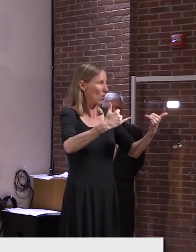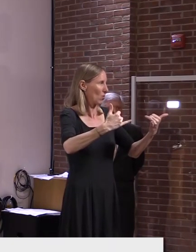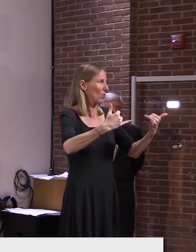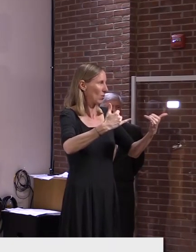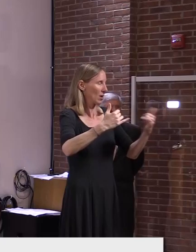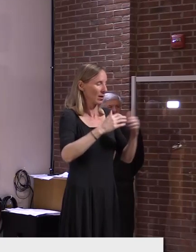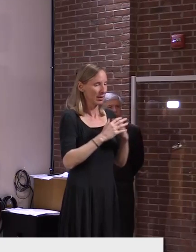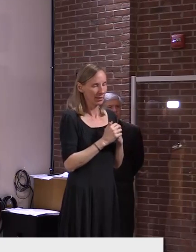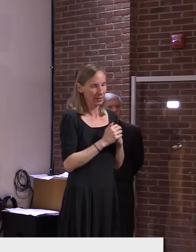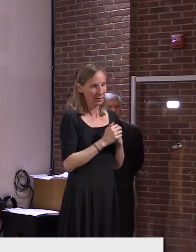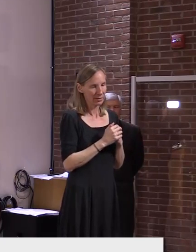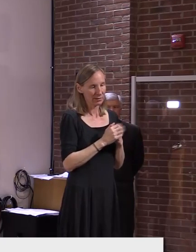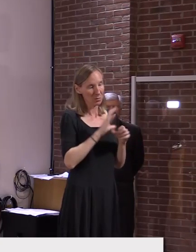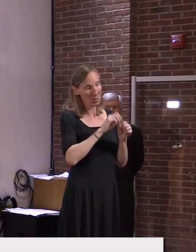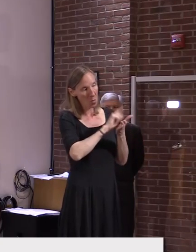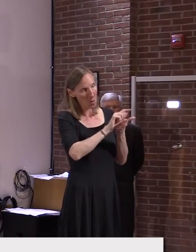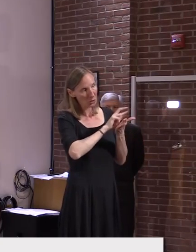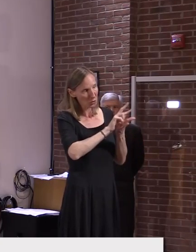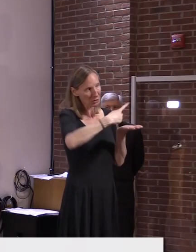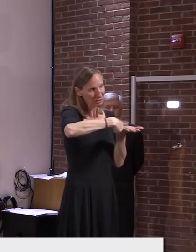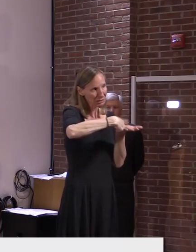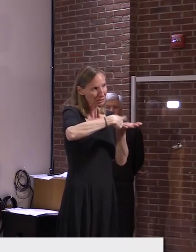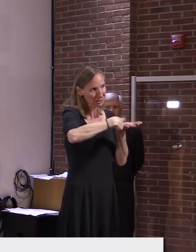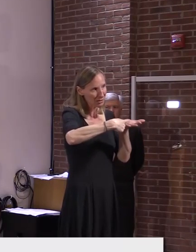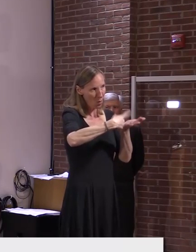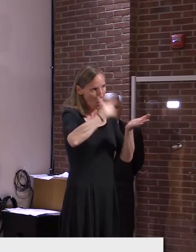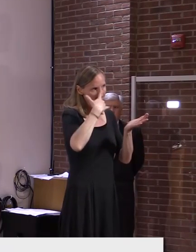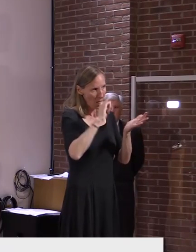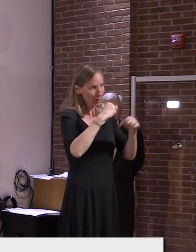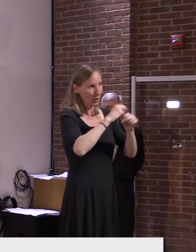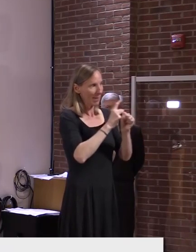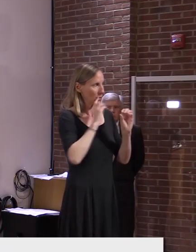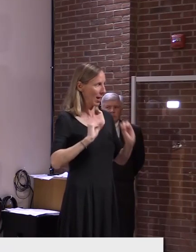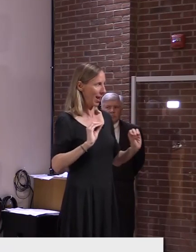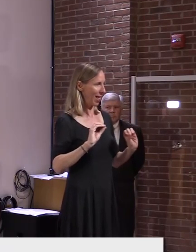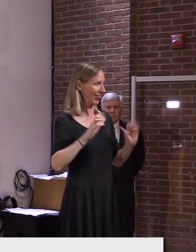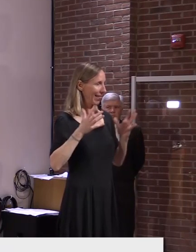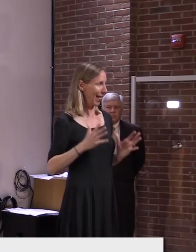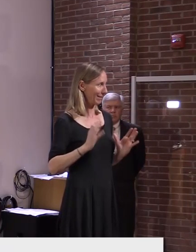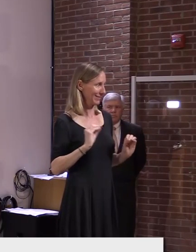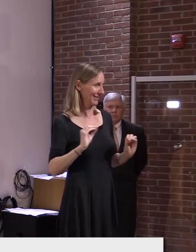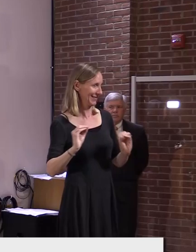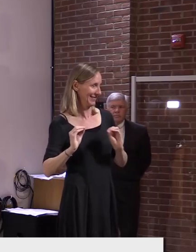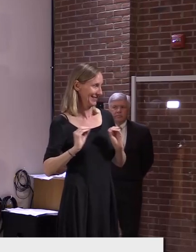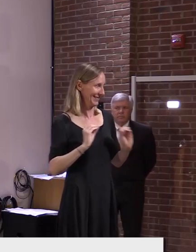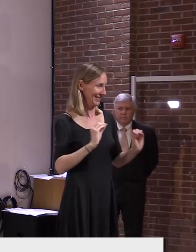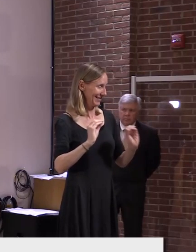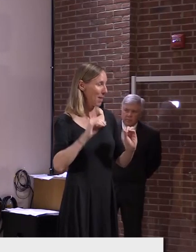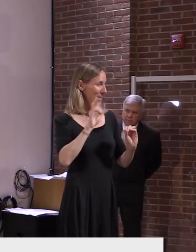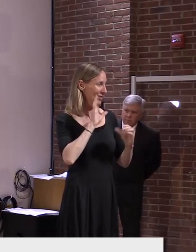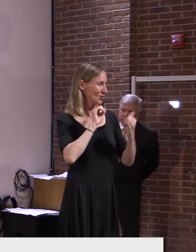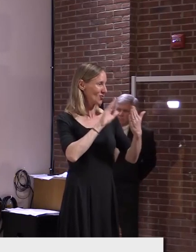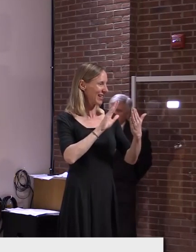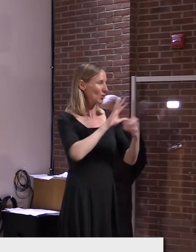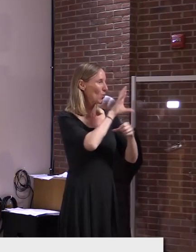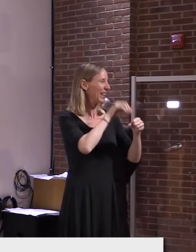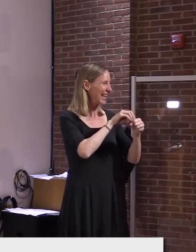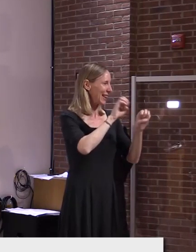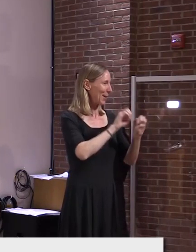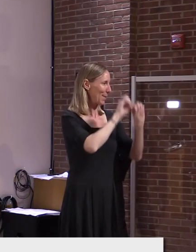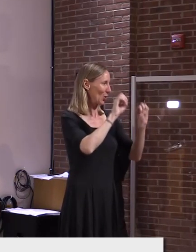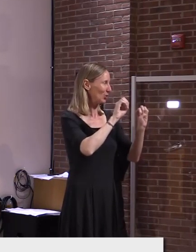that over the next week or two to make sure that there is nothing left in there that we have to address in a different